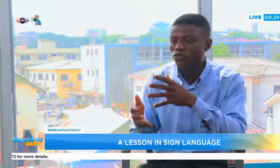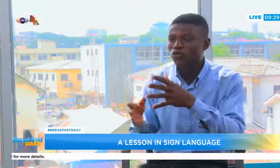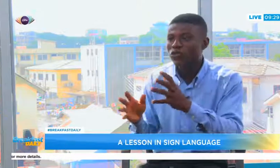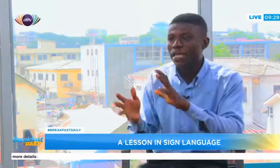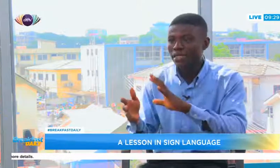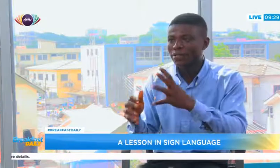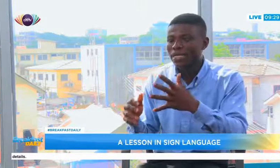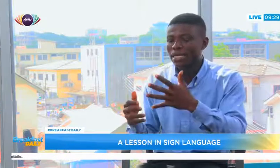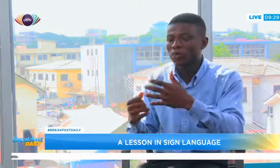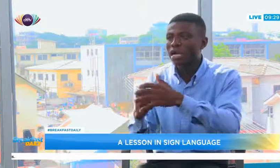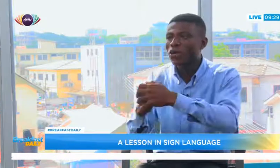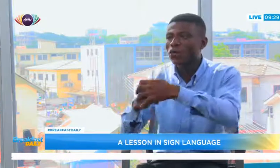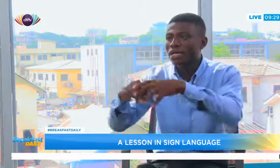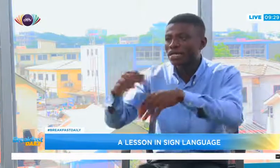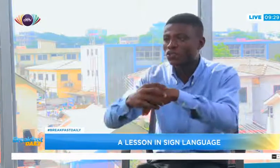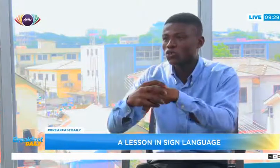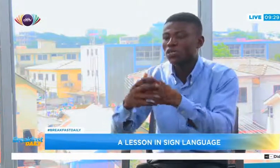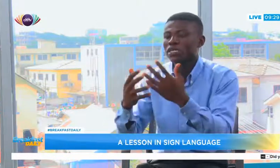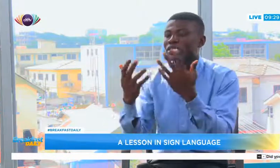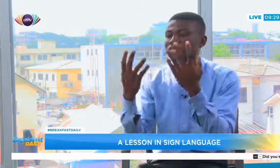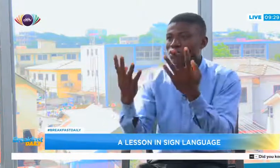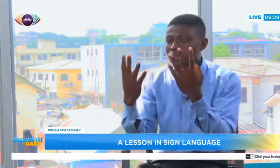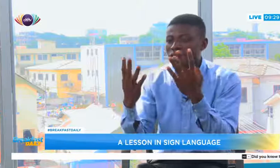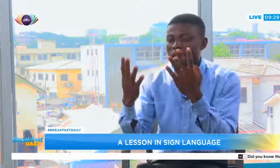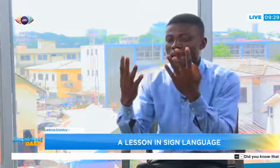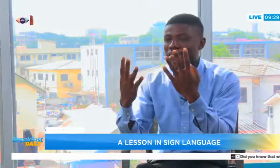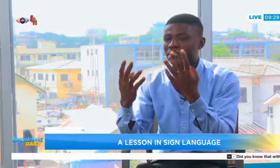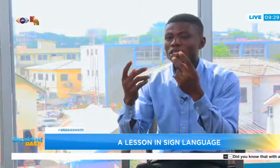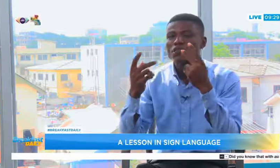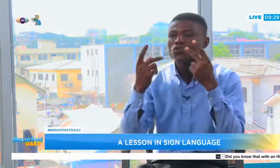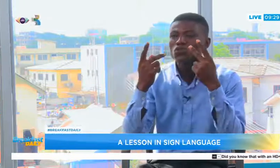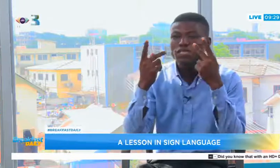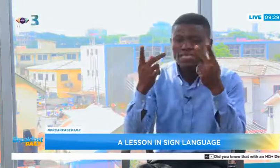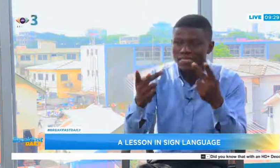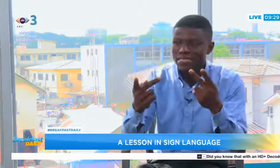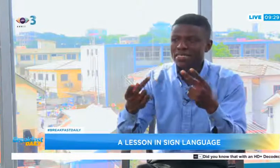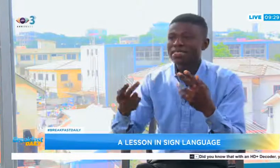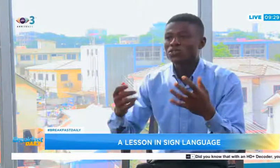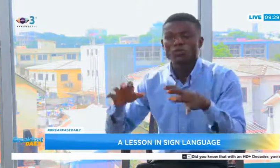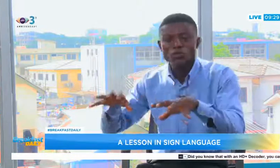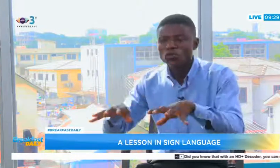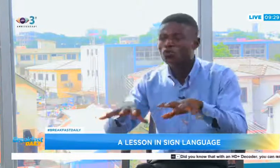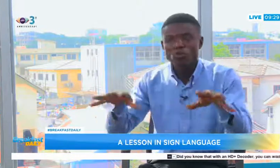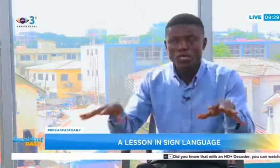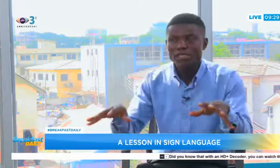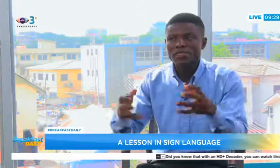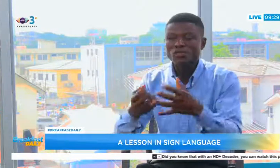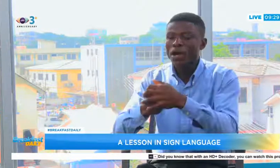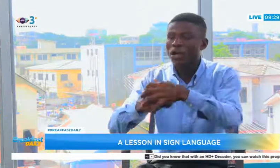through title sign language. Okay. I hold her. So she uses her hands to see, to feel, to do anything. Everything, So I yeah. hold